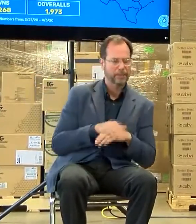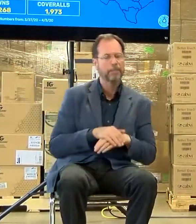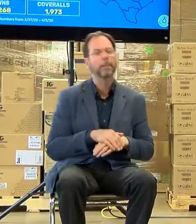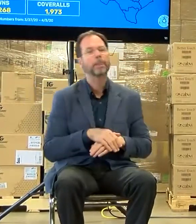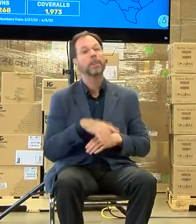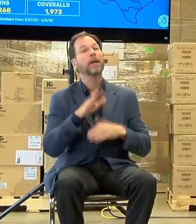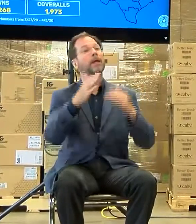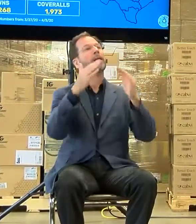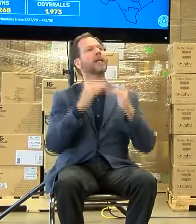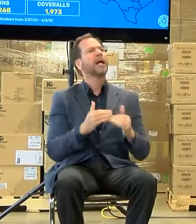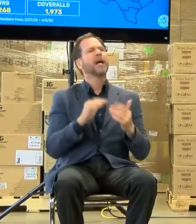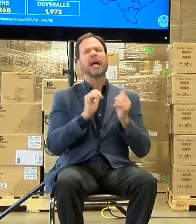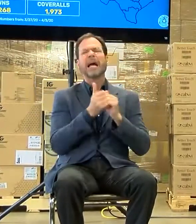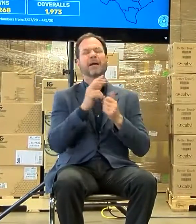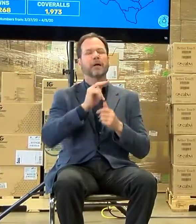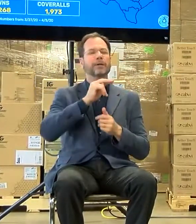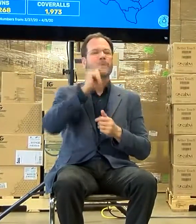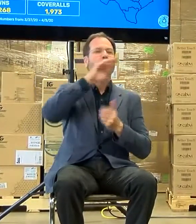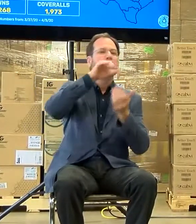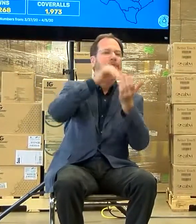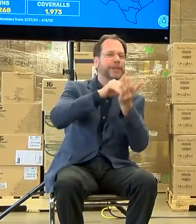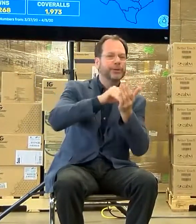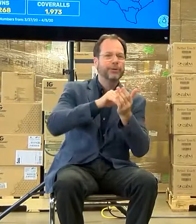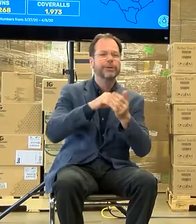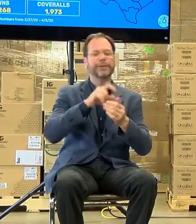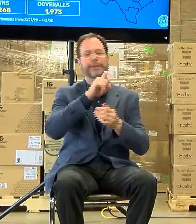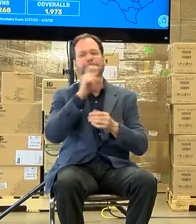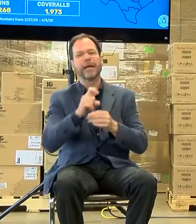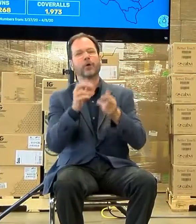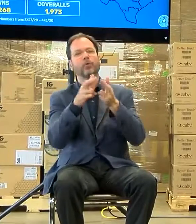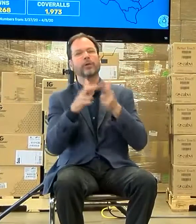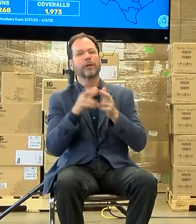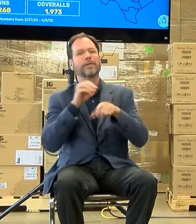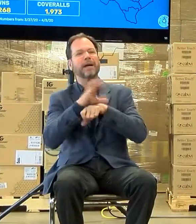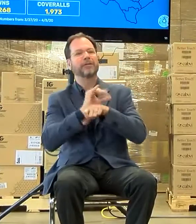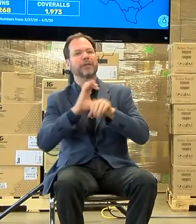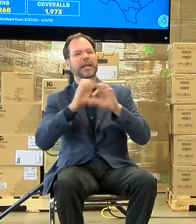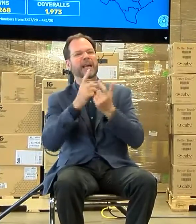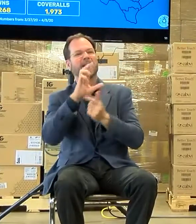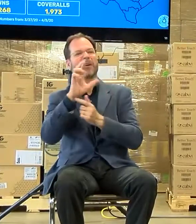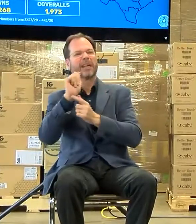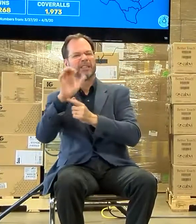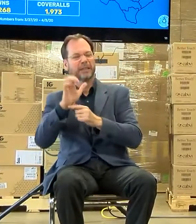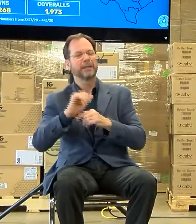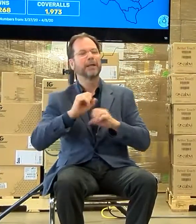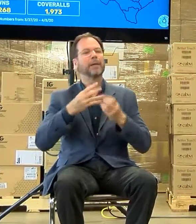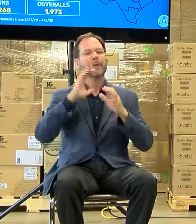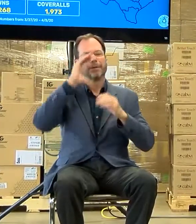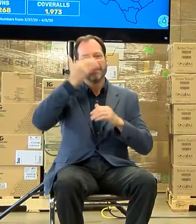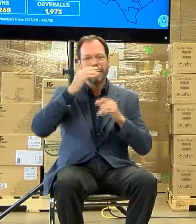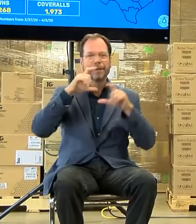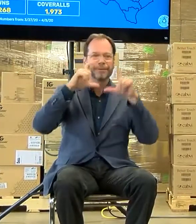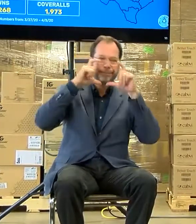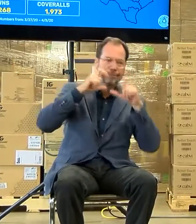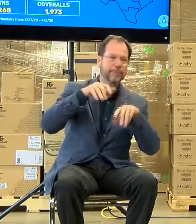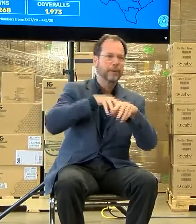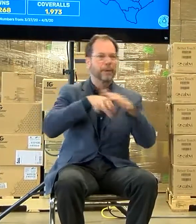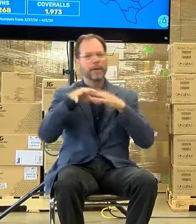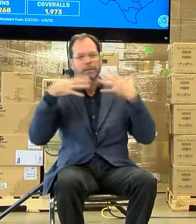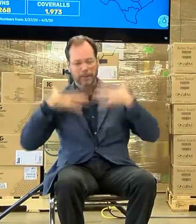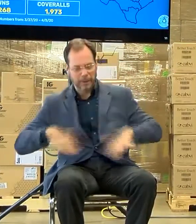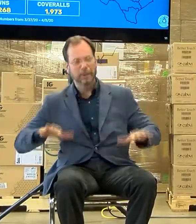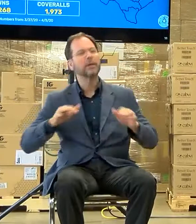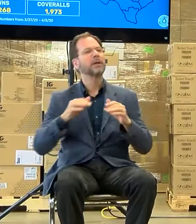that we're supplying. So you'll see the North Central Texas Regional Advisory Council, the amount of masks, face shields, gloves, gowns, and coveralls that from